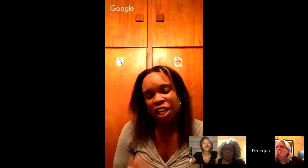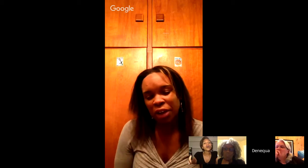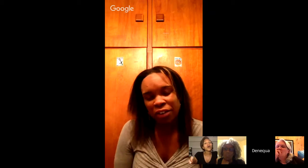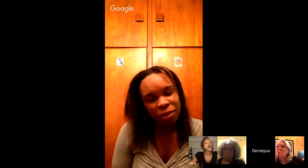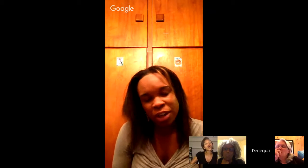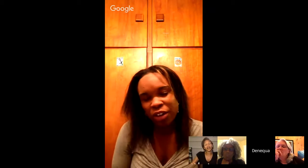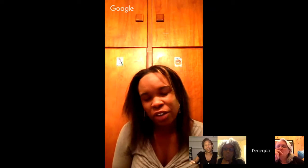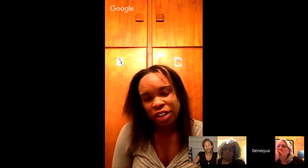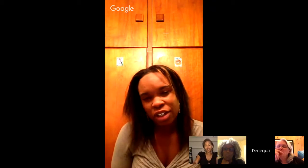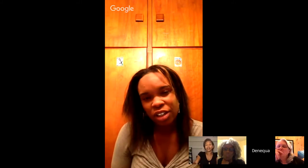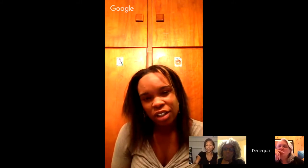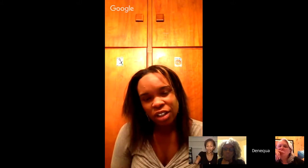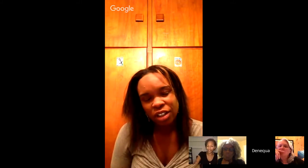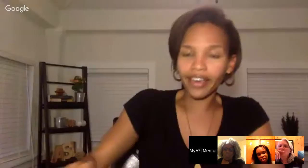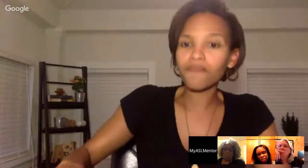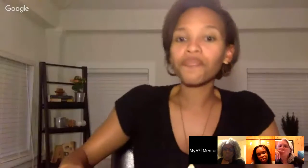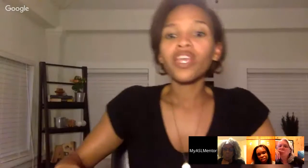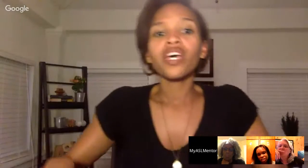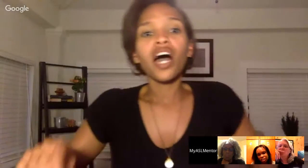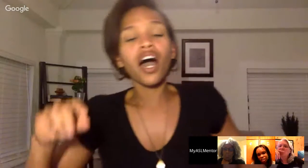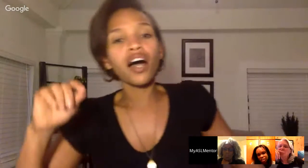away from you? Okay.